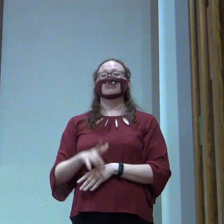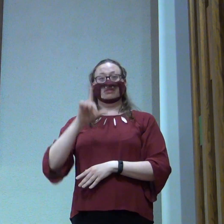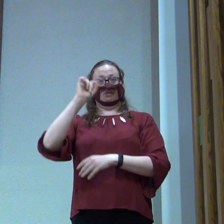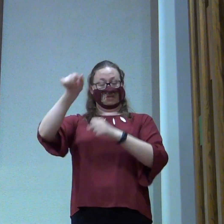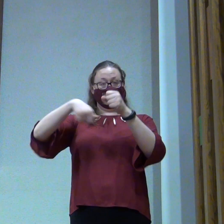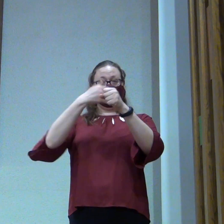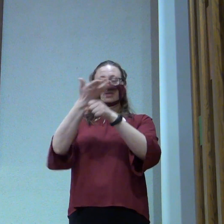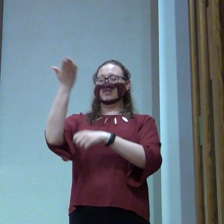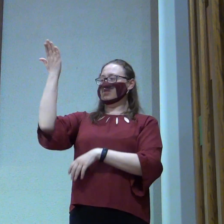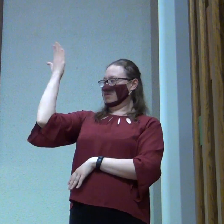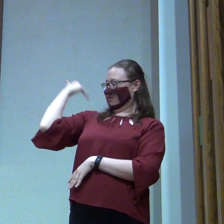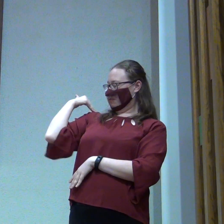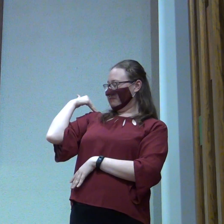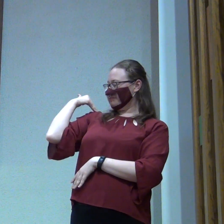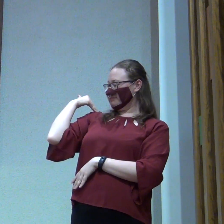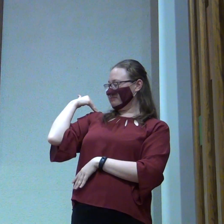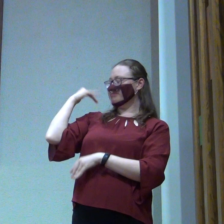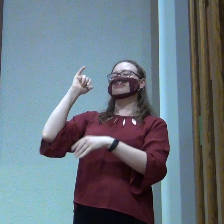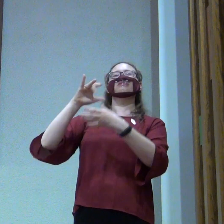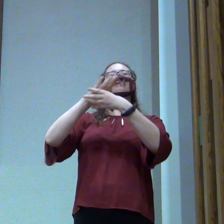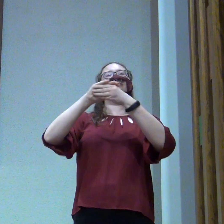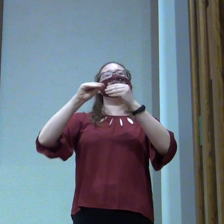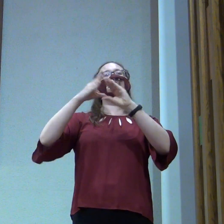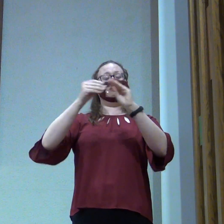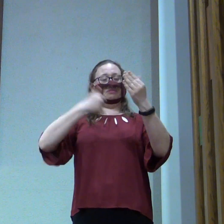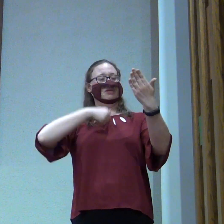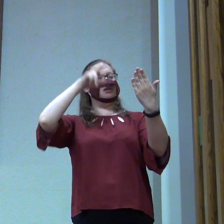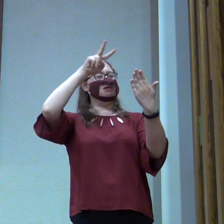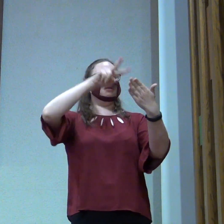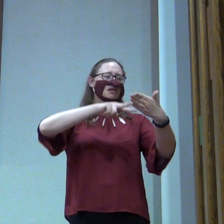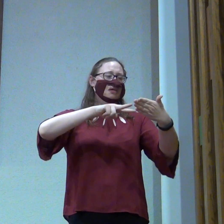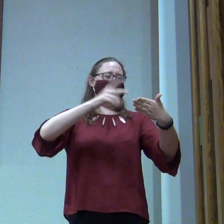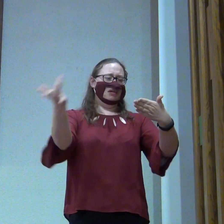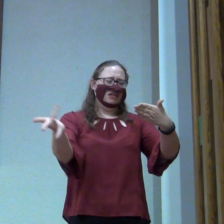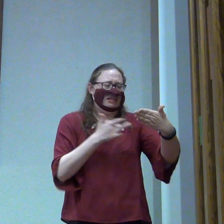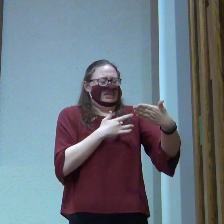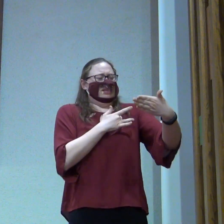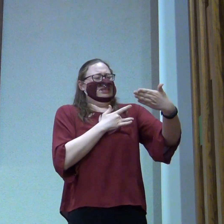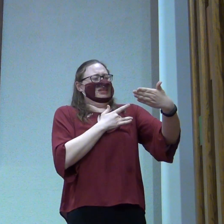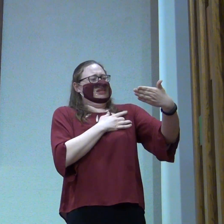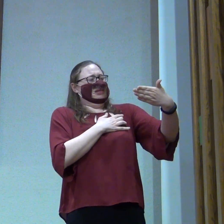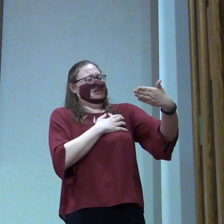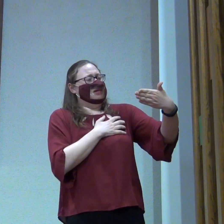20 years ago, that story struck me square in the heart,